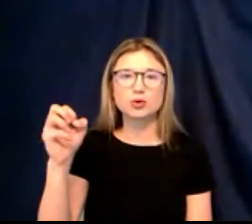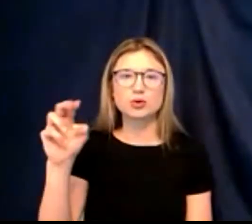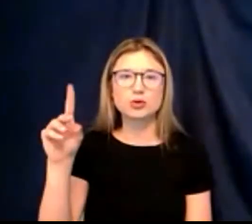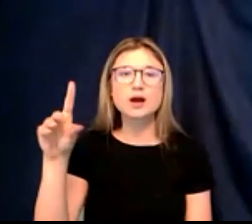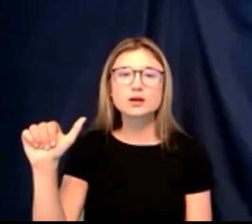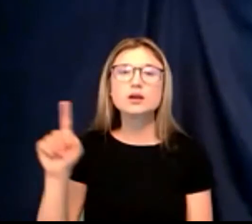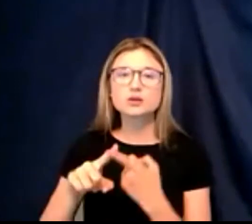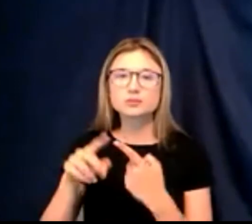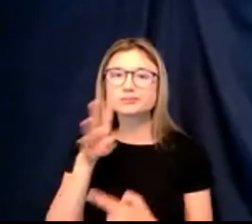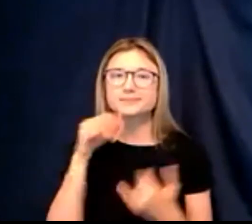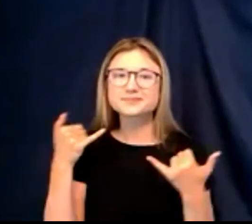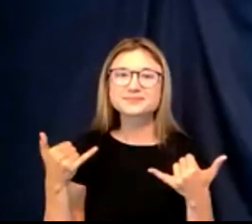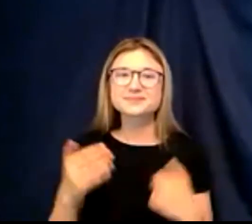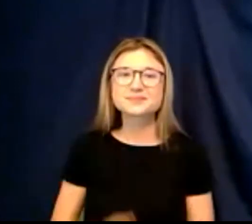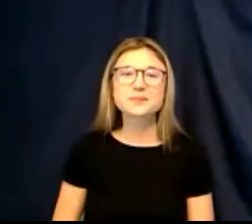comment.